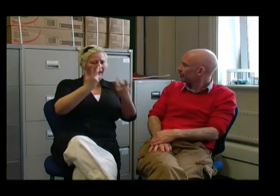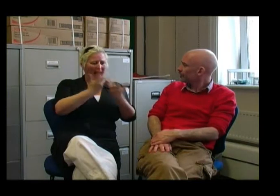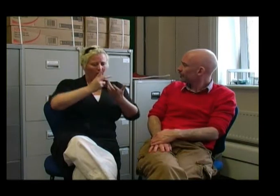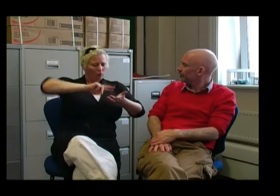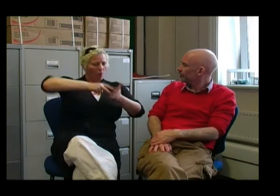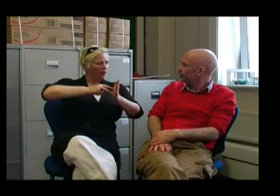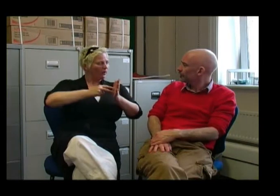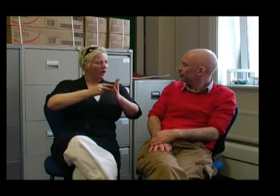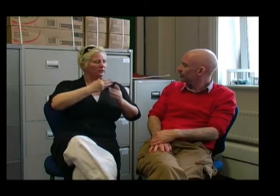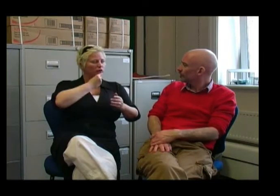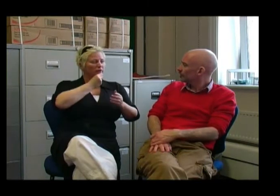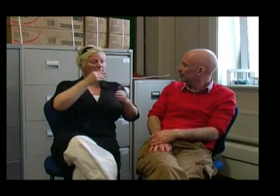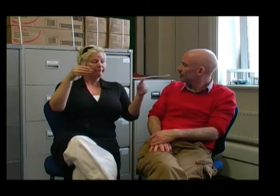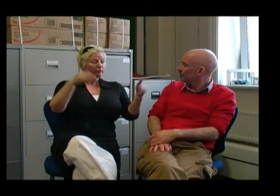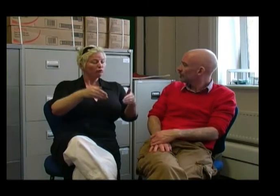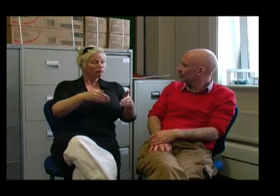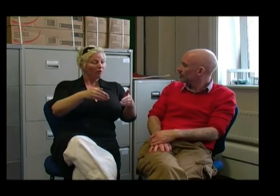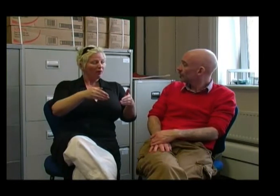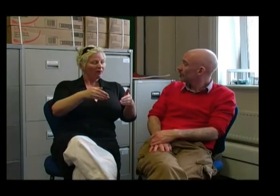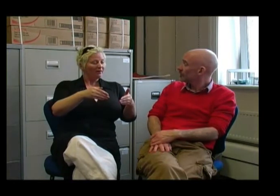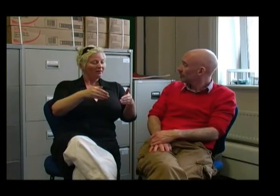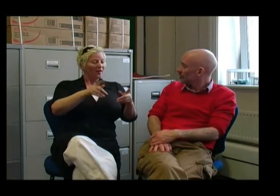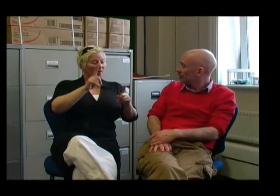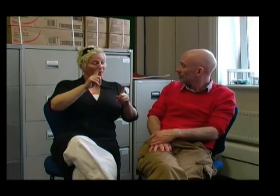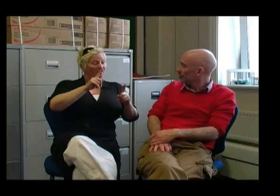are talking about how to organise Chris's funeral.